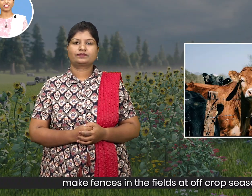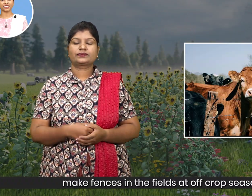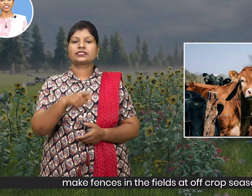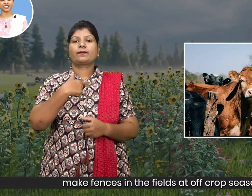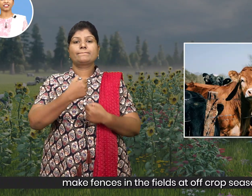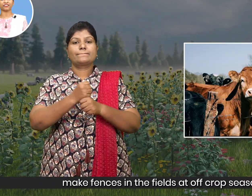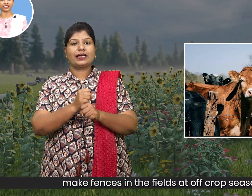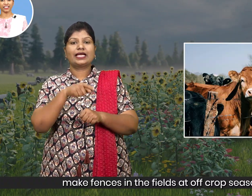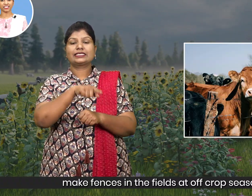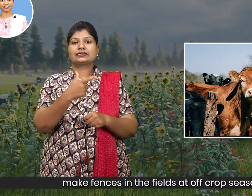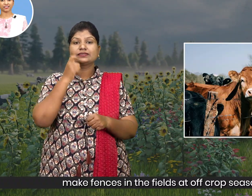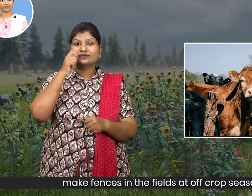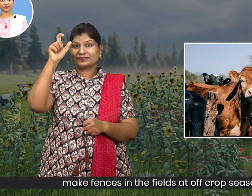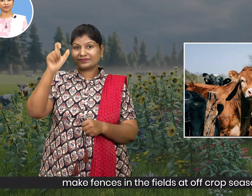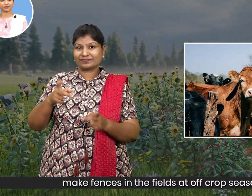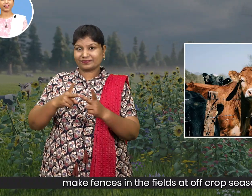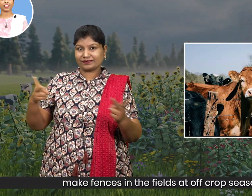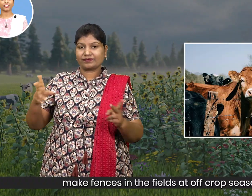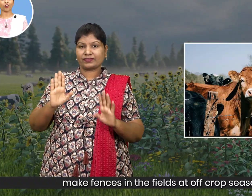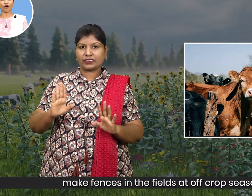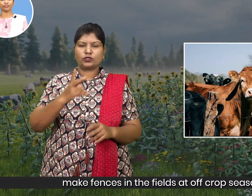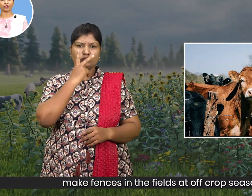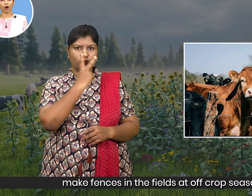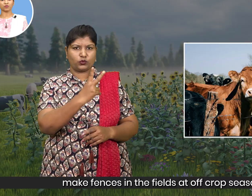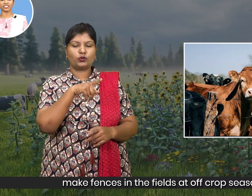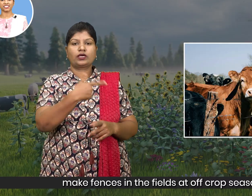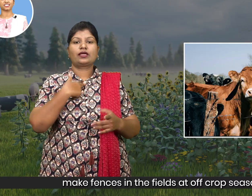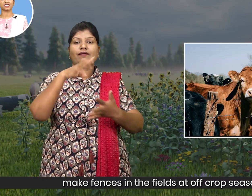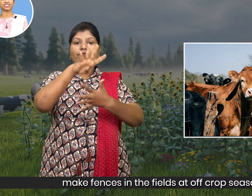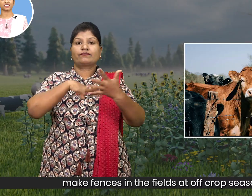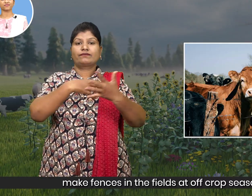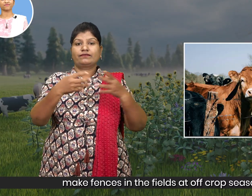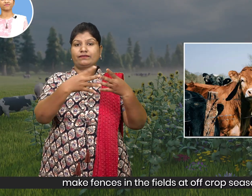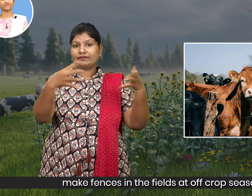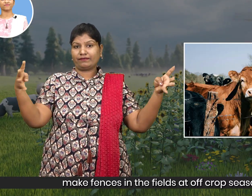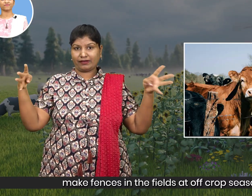make fences in the fields at off-crop seasons.